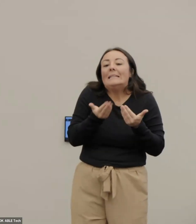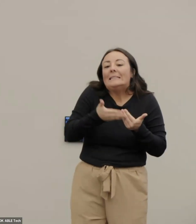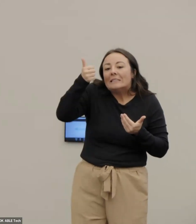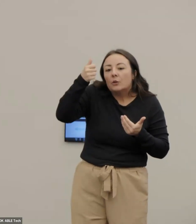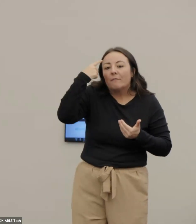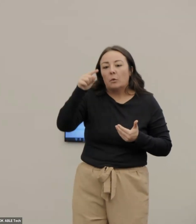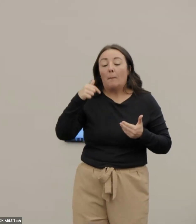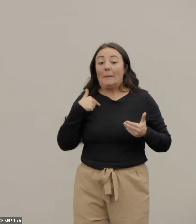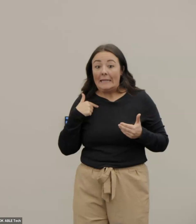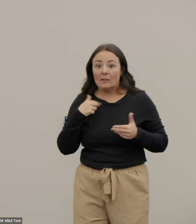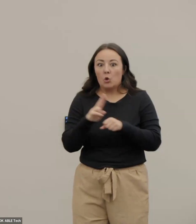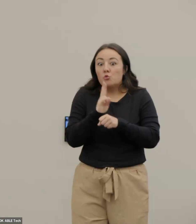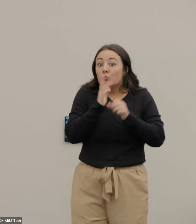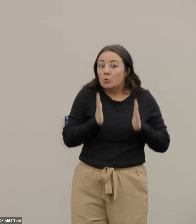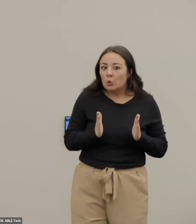a sighted user.